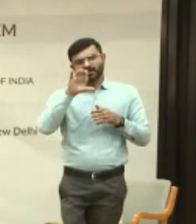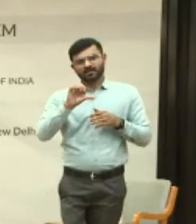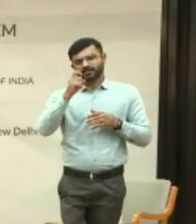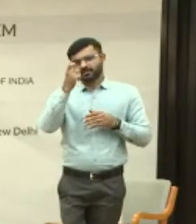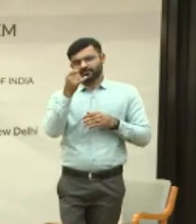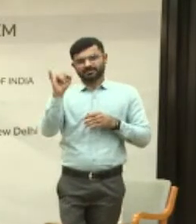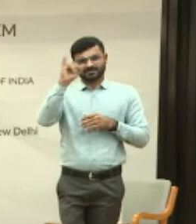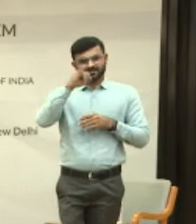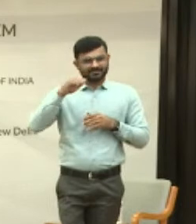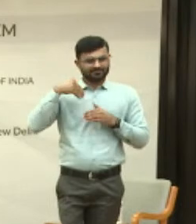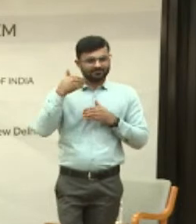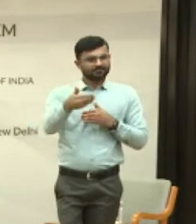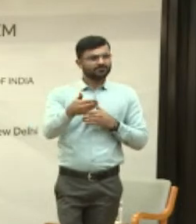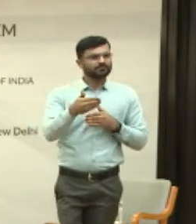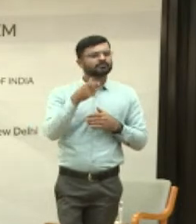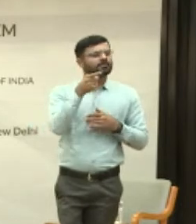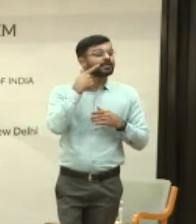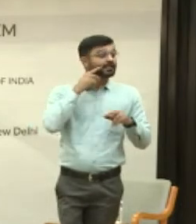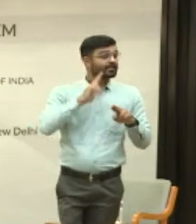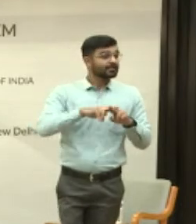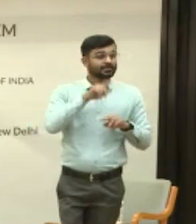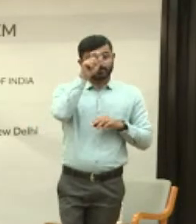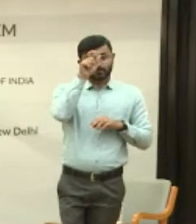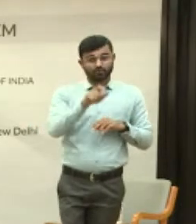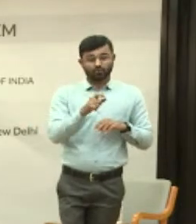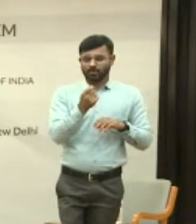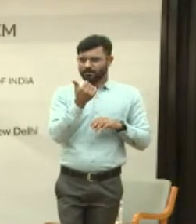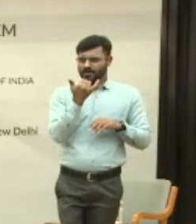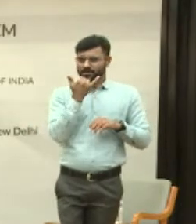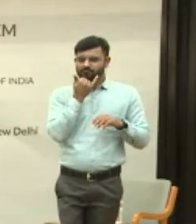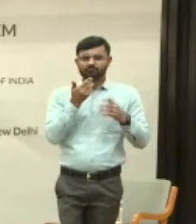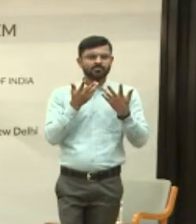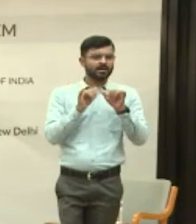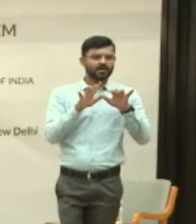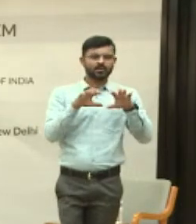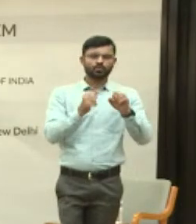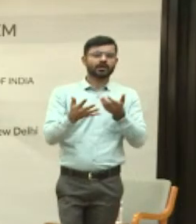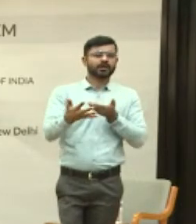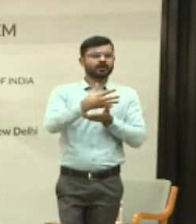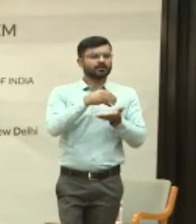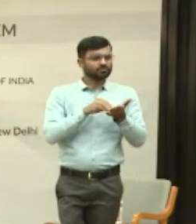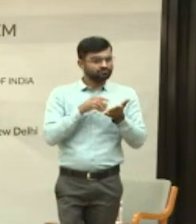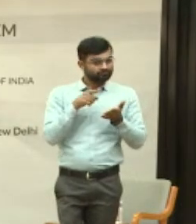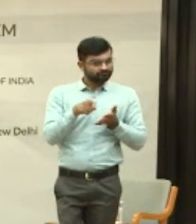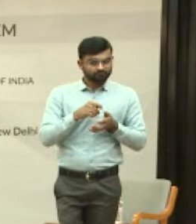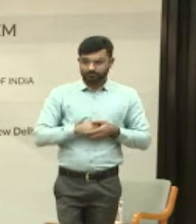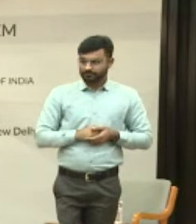say? That if you default on land revenue,